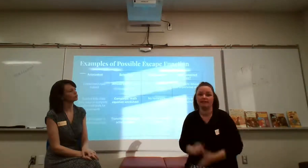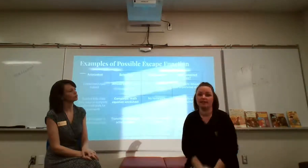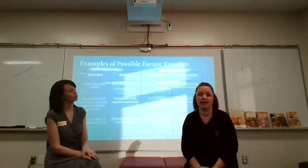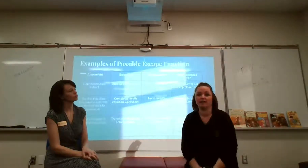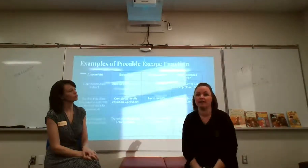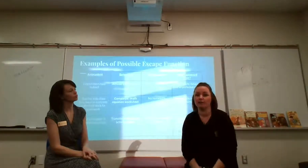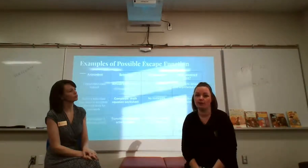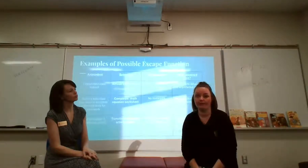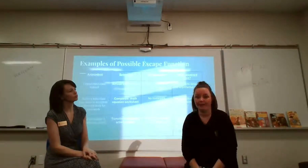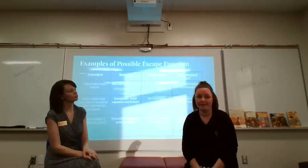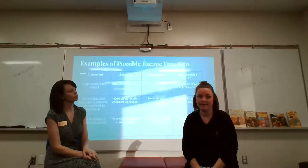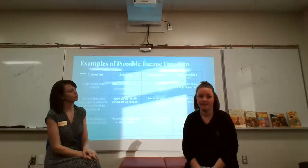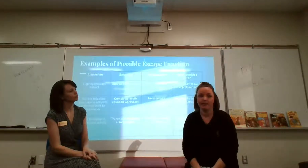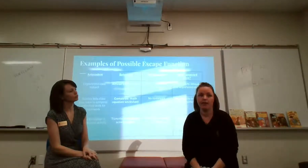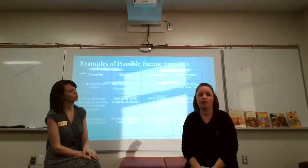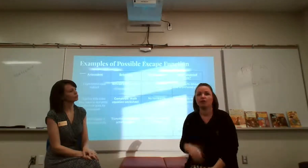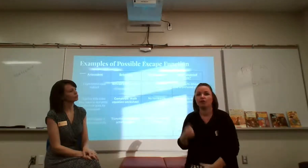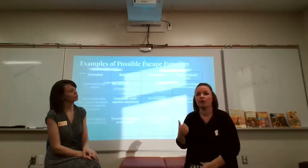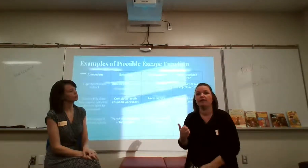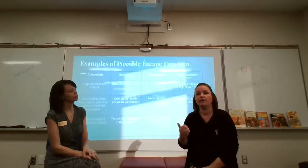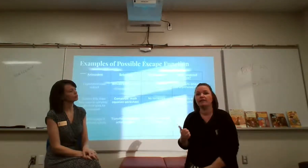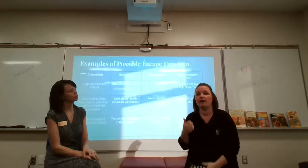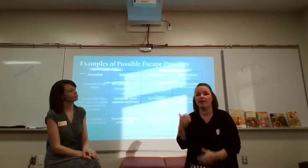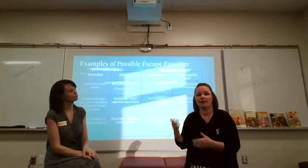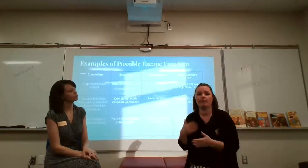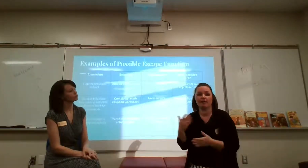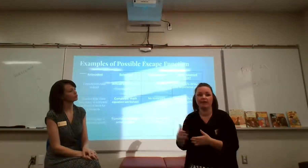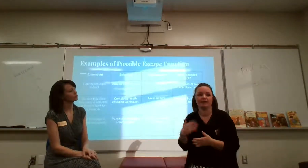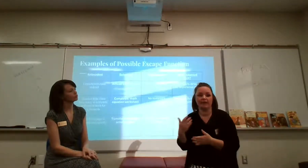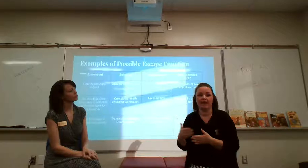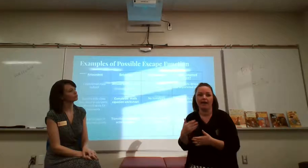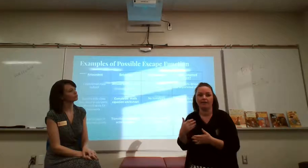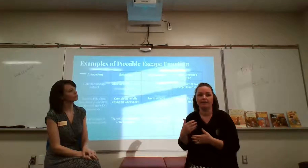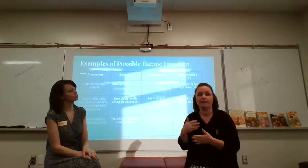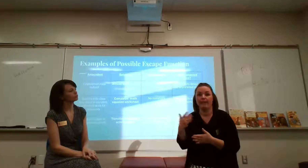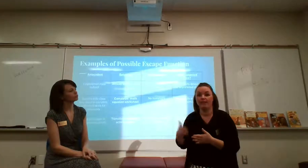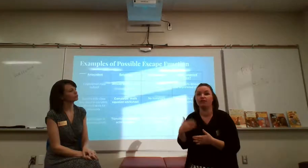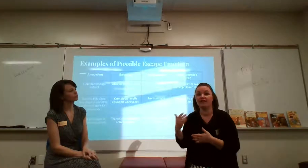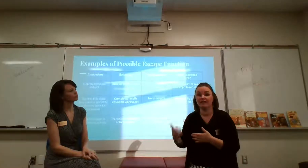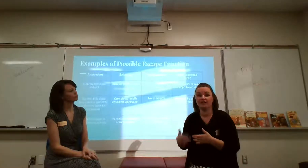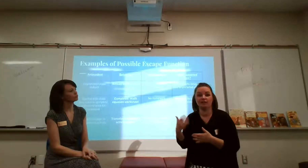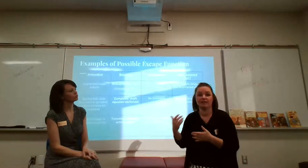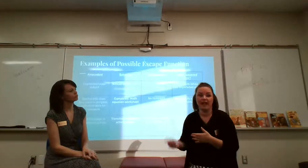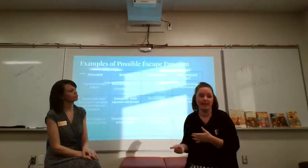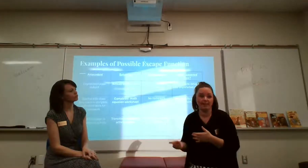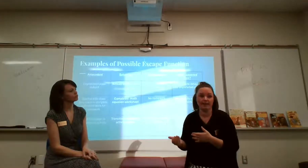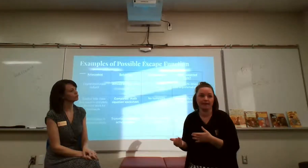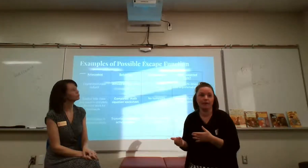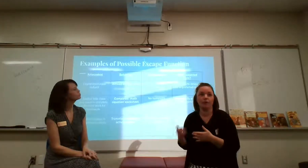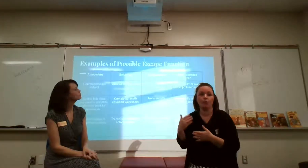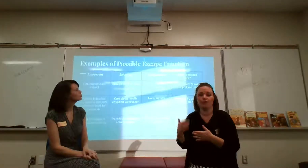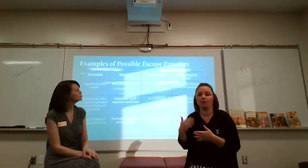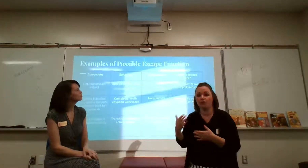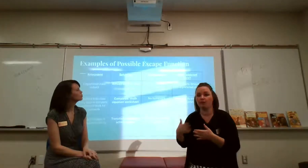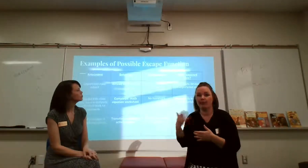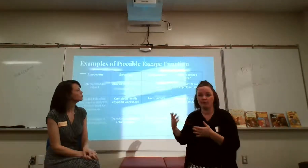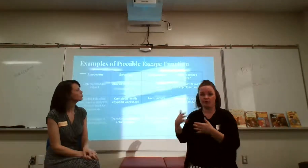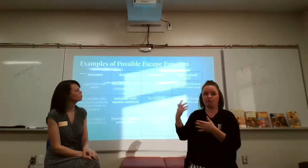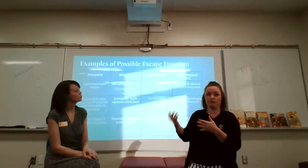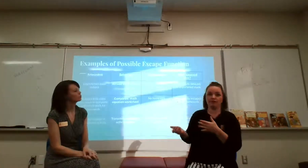to the office to go get a late slip. So if we saw that repeatedly and the behavior continues to happen, we know that a behavior only